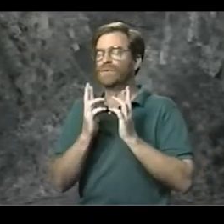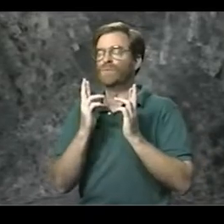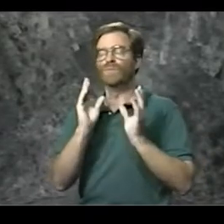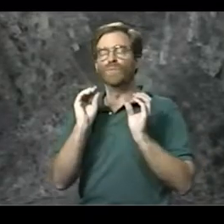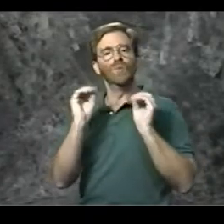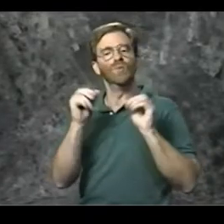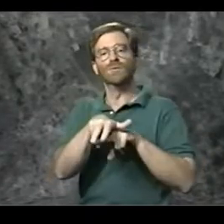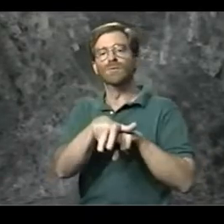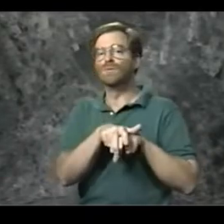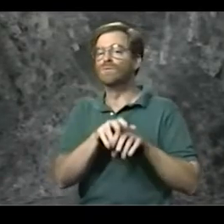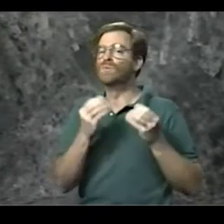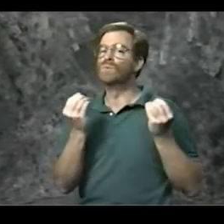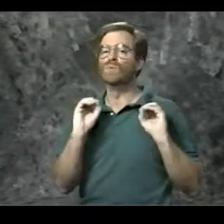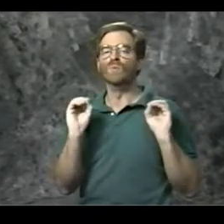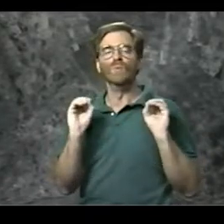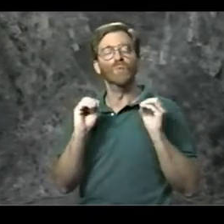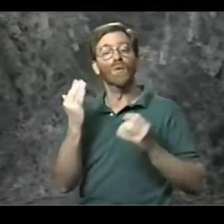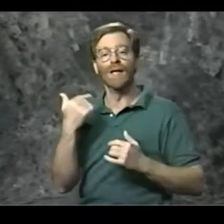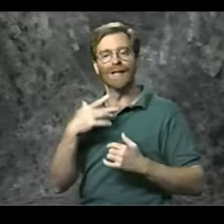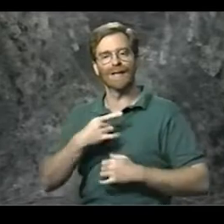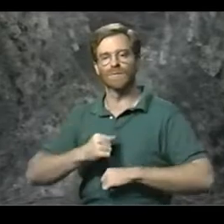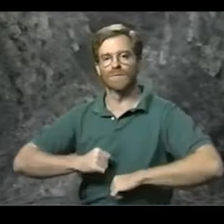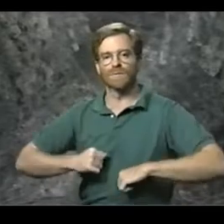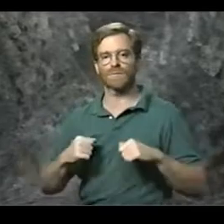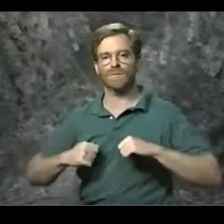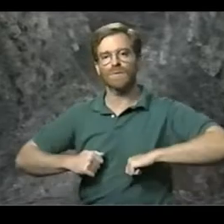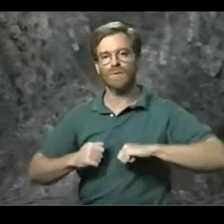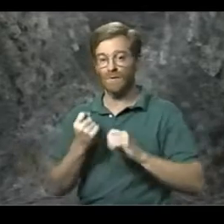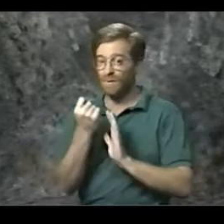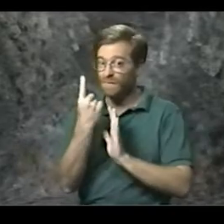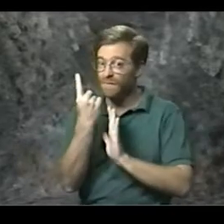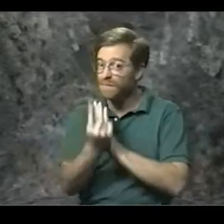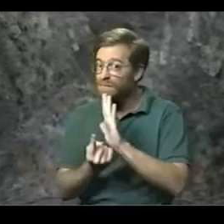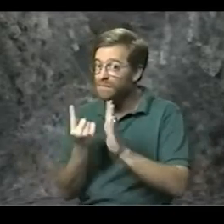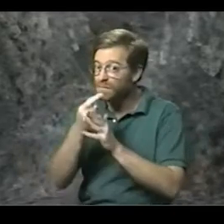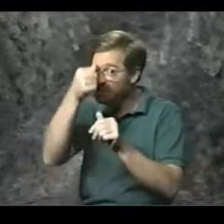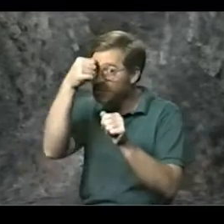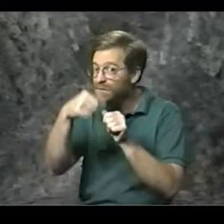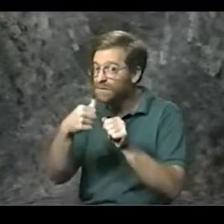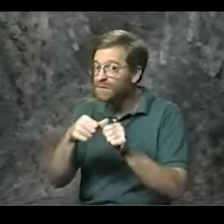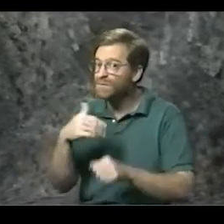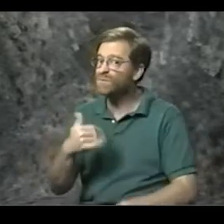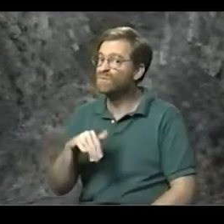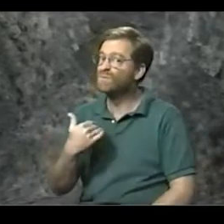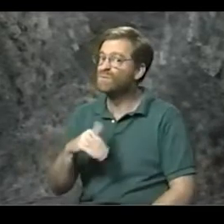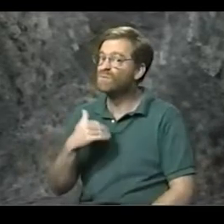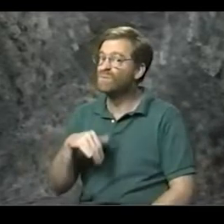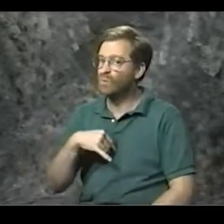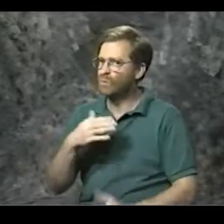in the window seat who was asleep, but there was no one in the middle seat. That one was available,